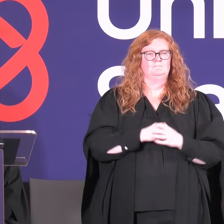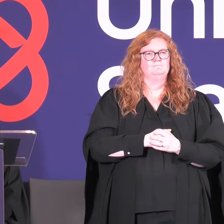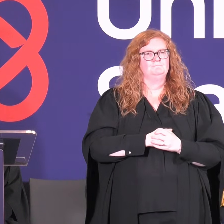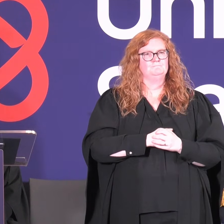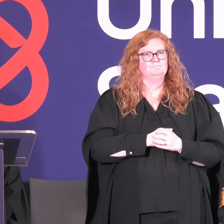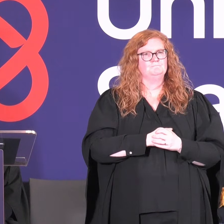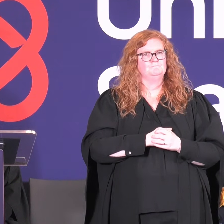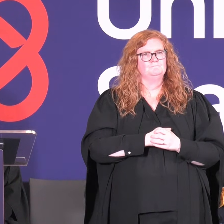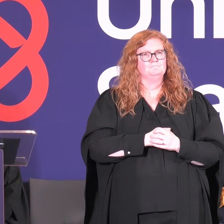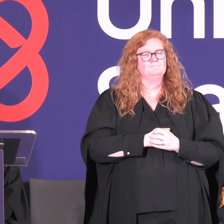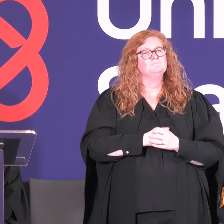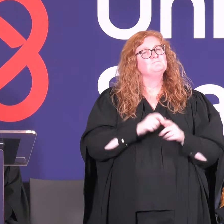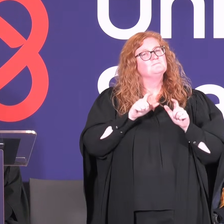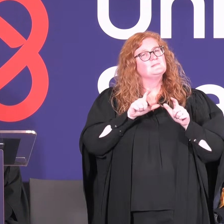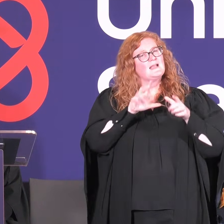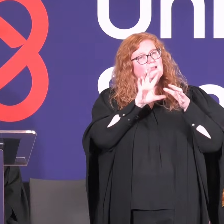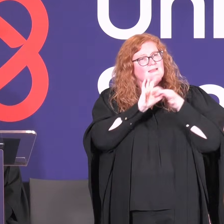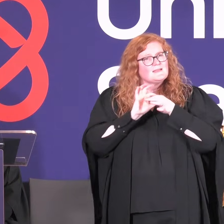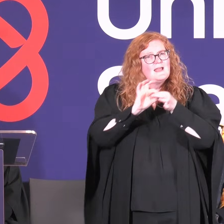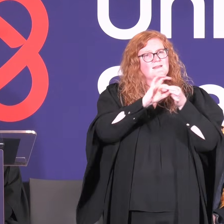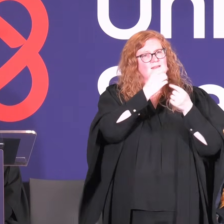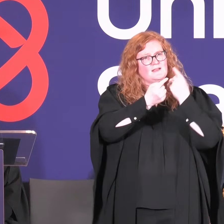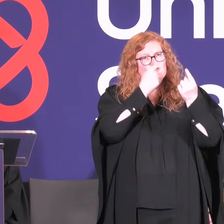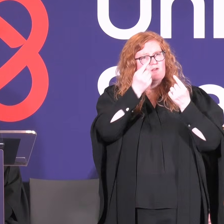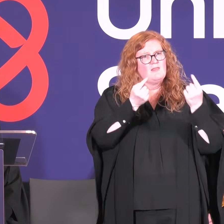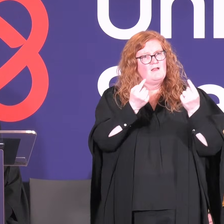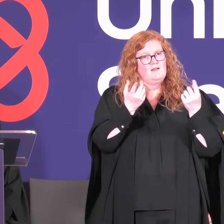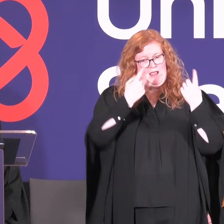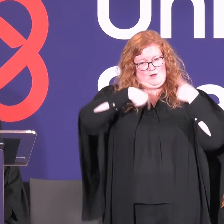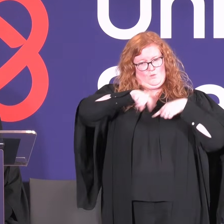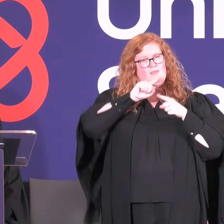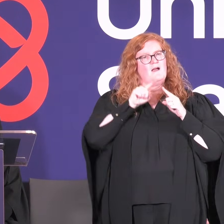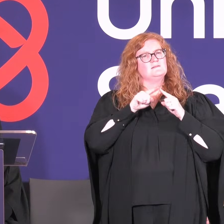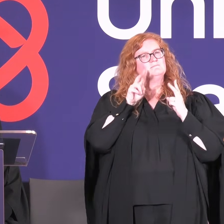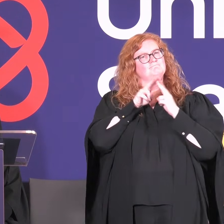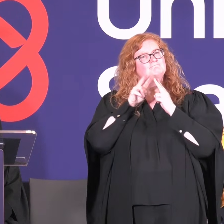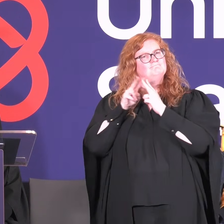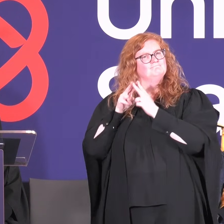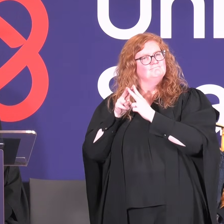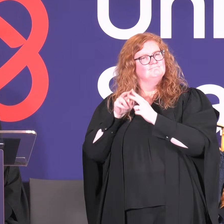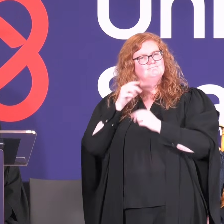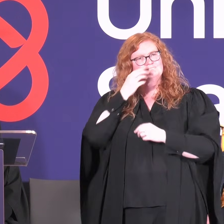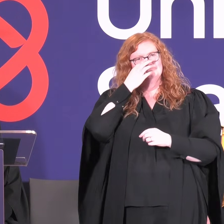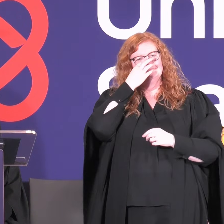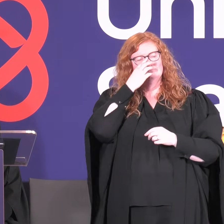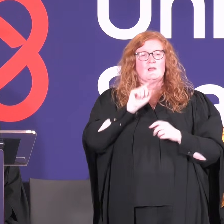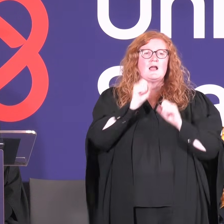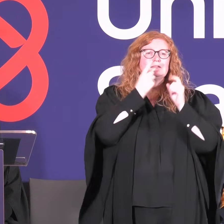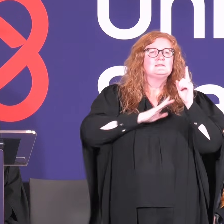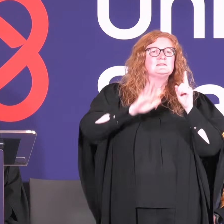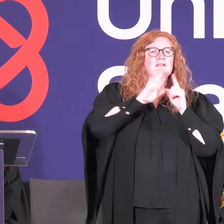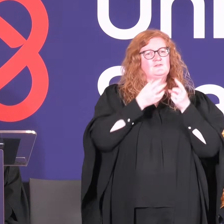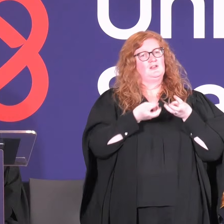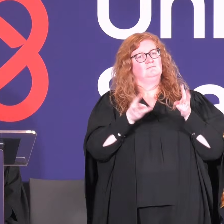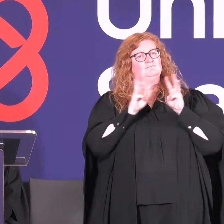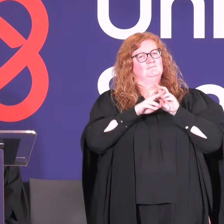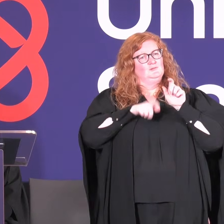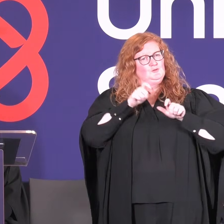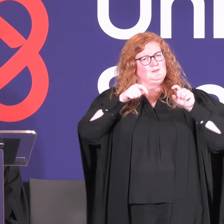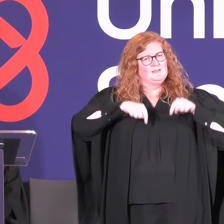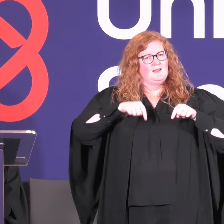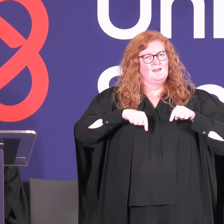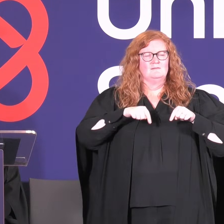Please stay connected with each other and with us. As University of Staffordshire alumni, you're part of a community of